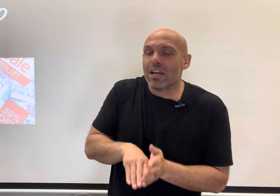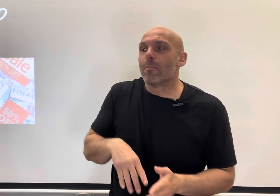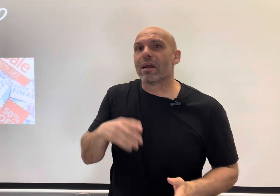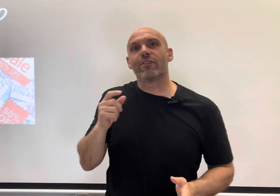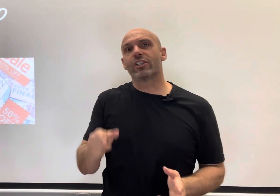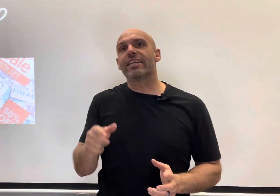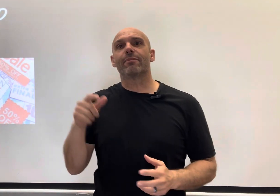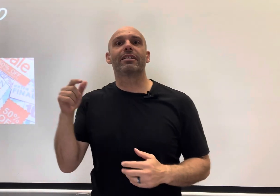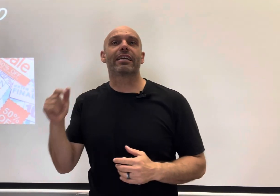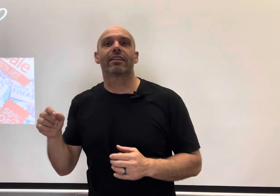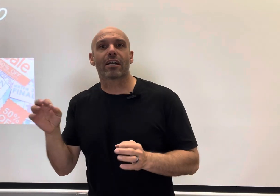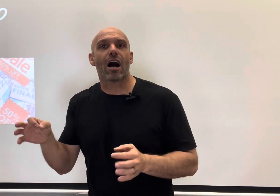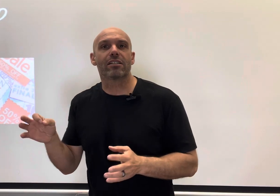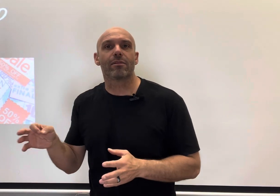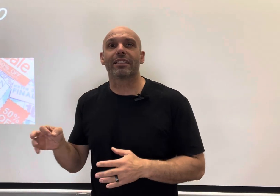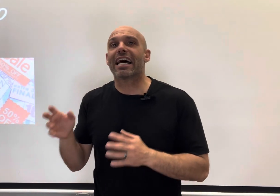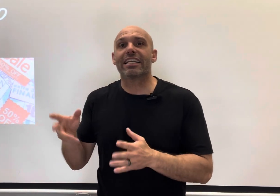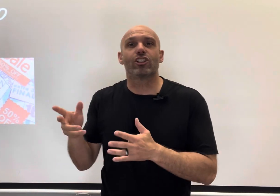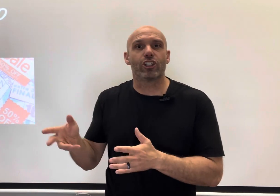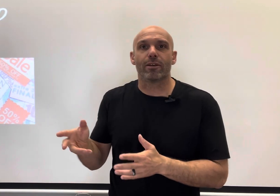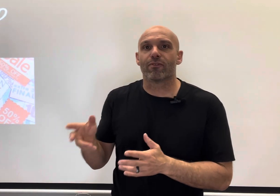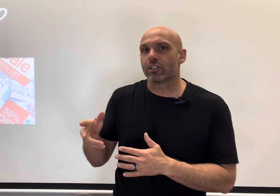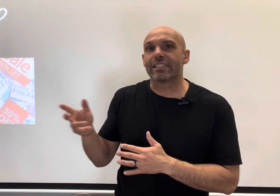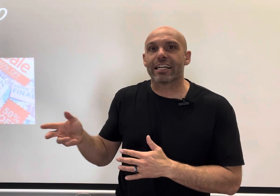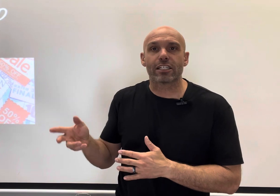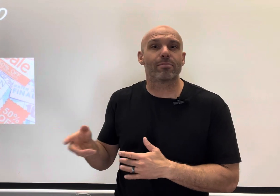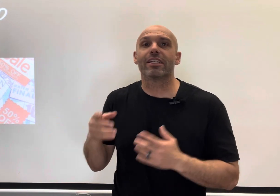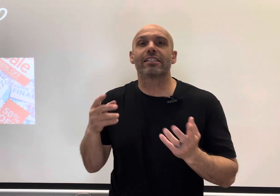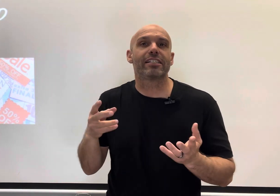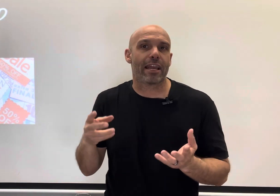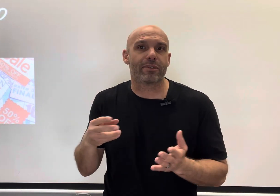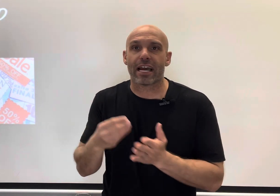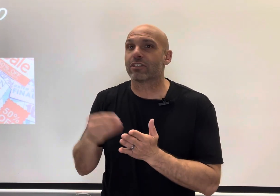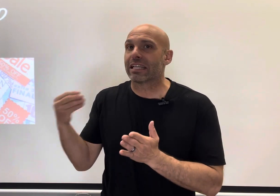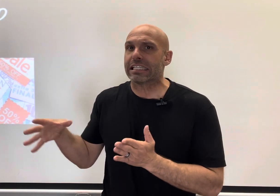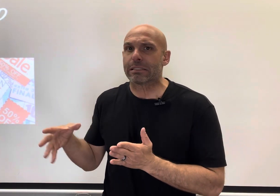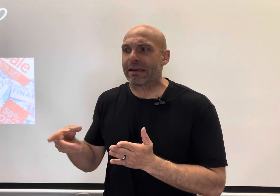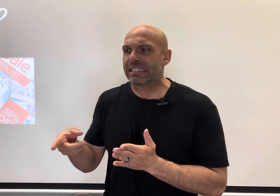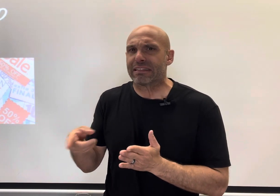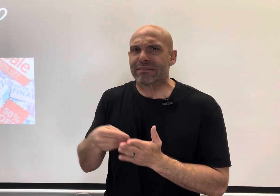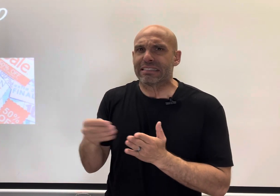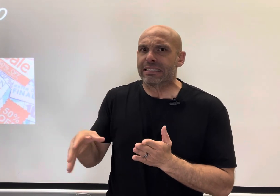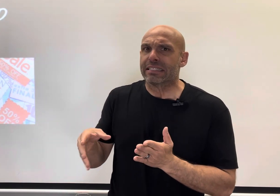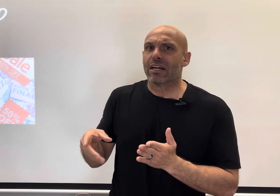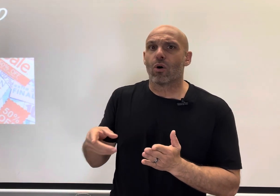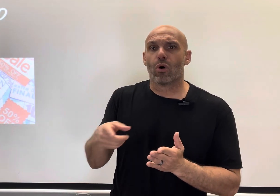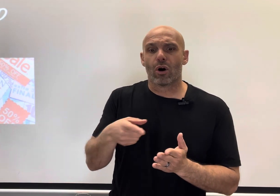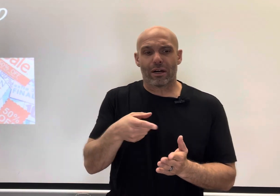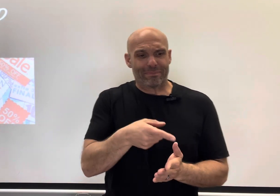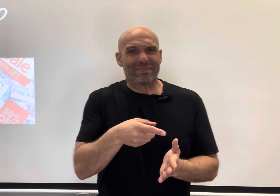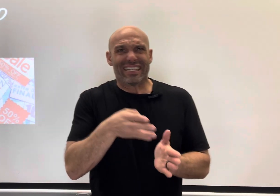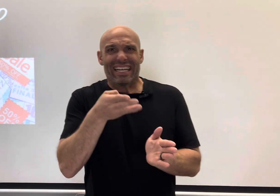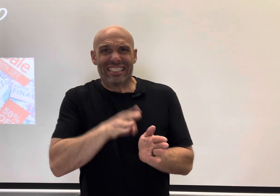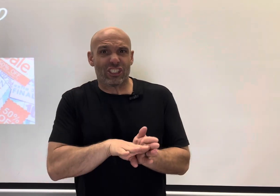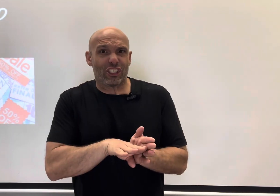But if you're saying something like the cost of something, that is cheap versus that is expensive, it's the same sign. So that's expensive or that's